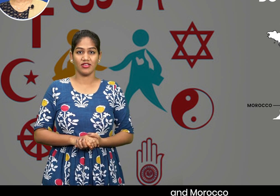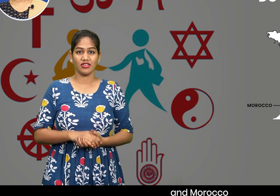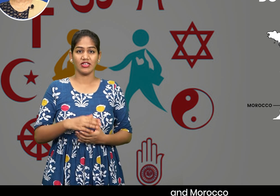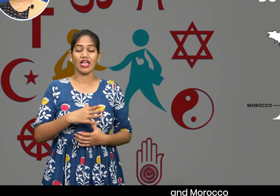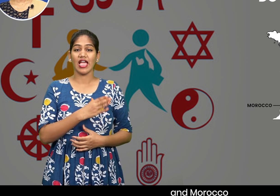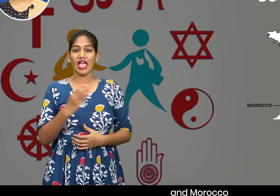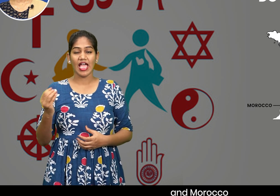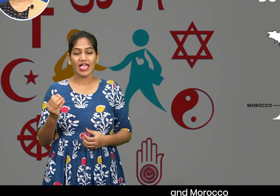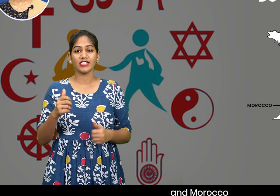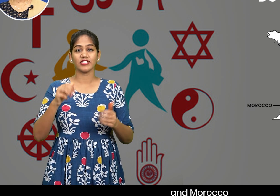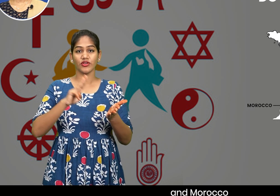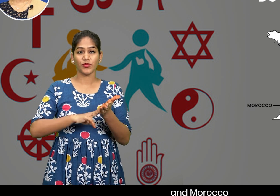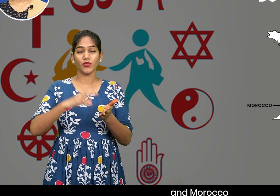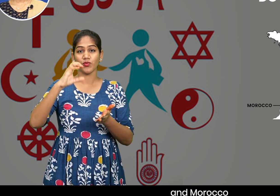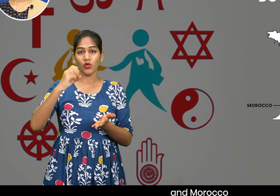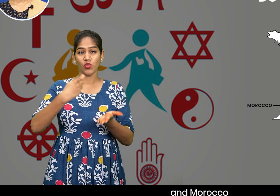and Morocco.